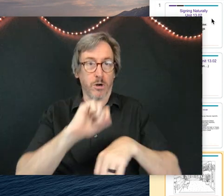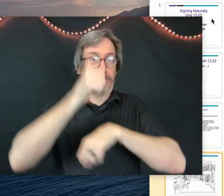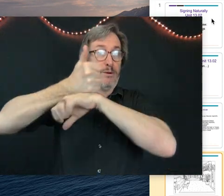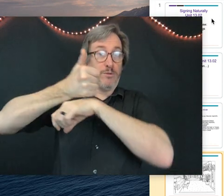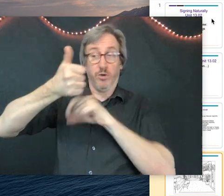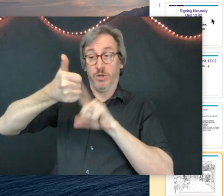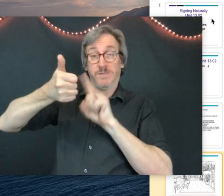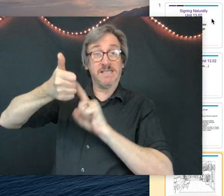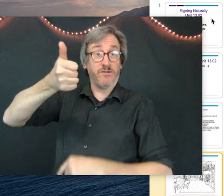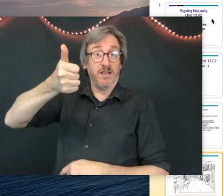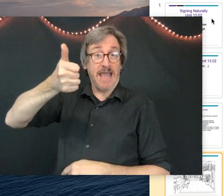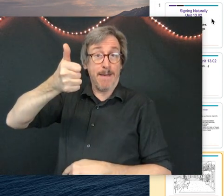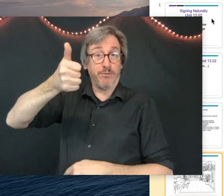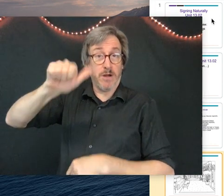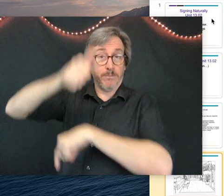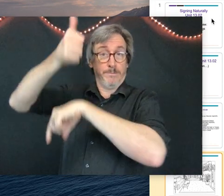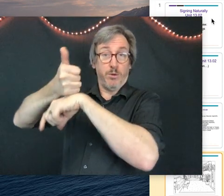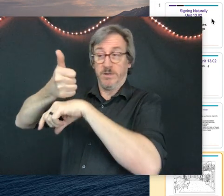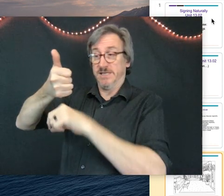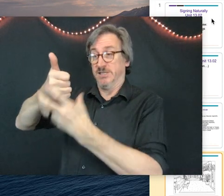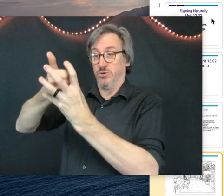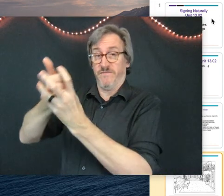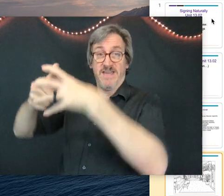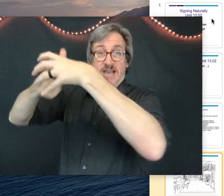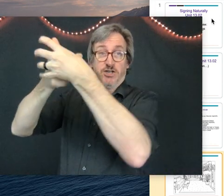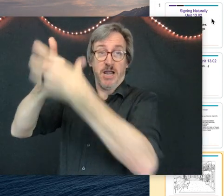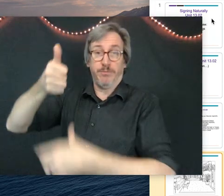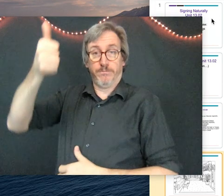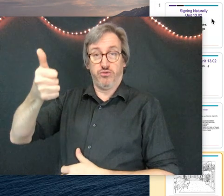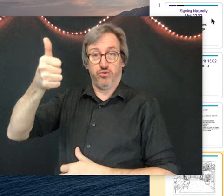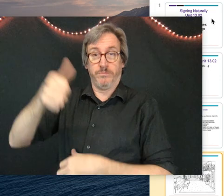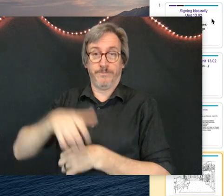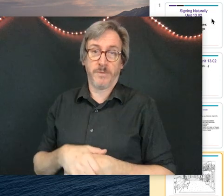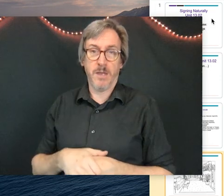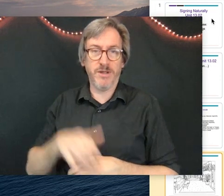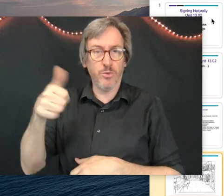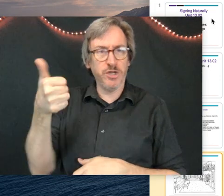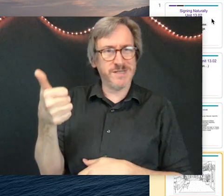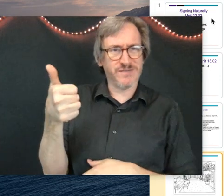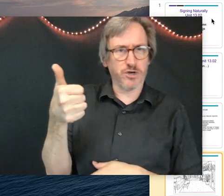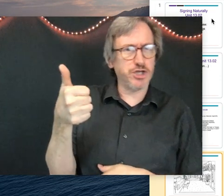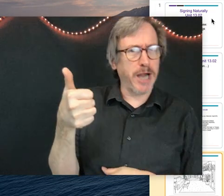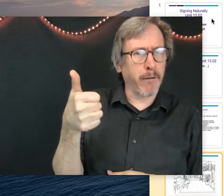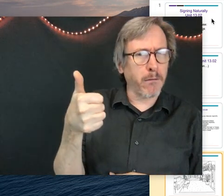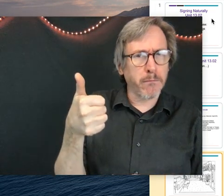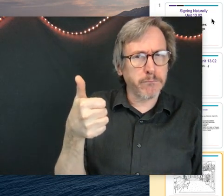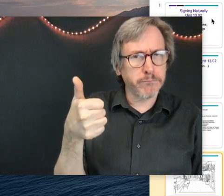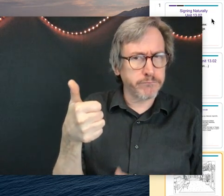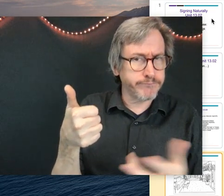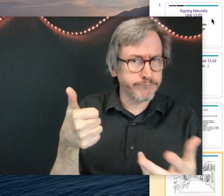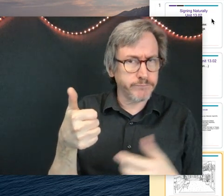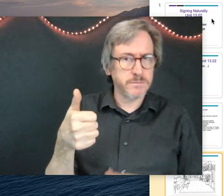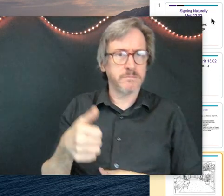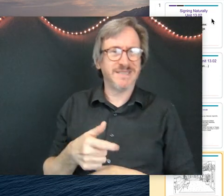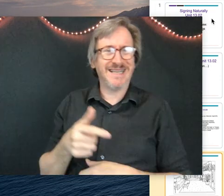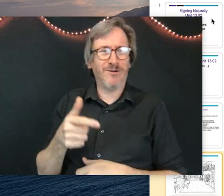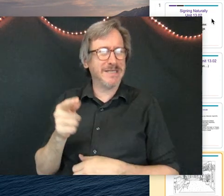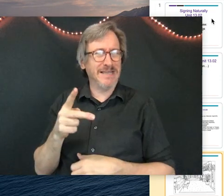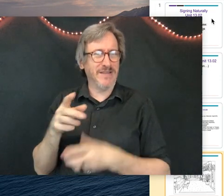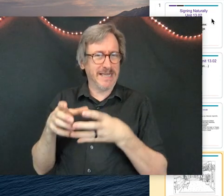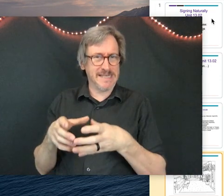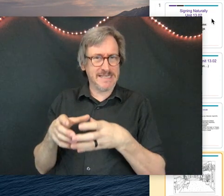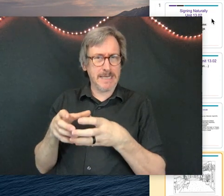Or boom, you could use this for the lamp, right? Boom, because it's sort of that shape. But you wouldn't use this for a chair